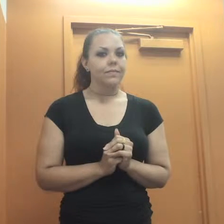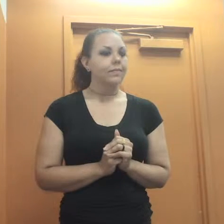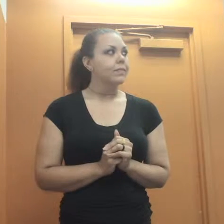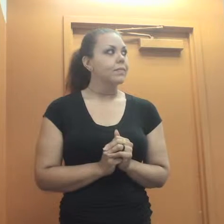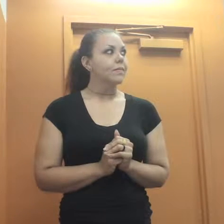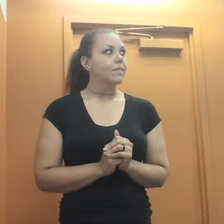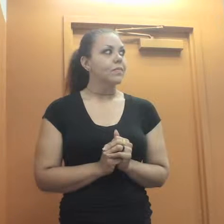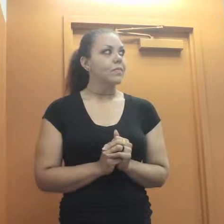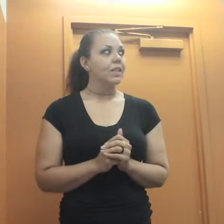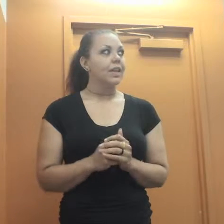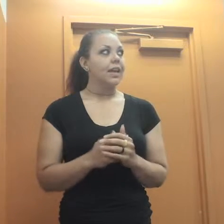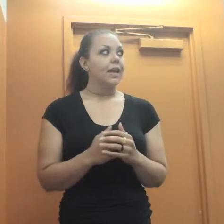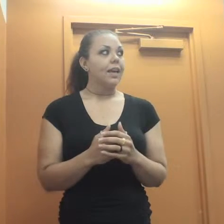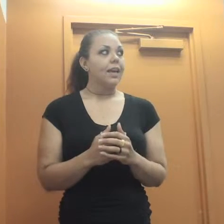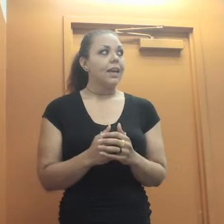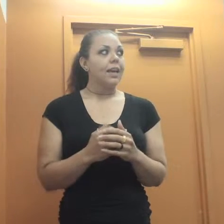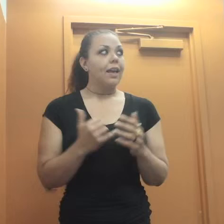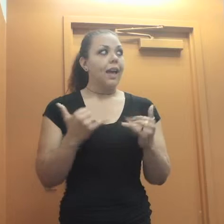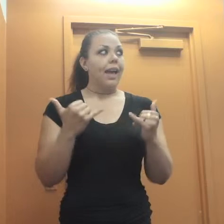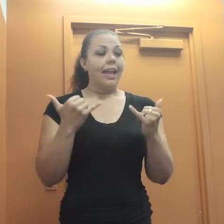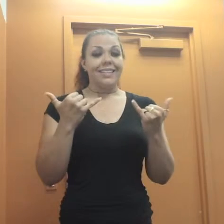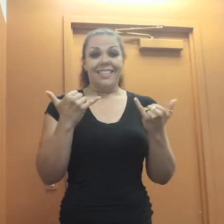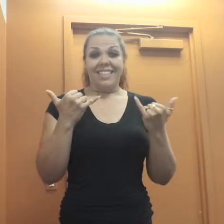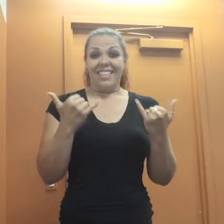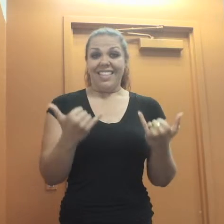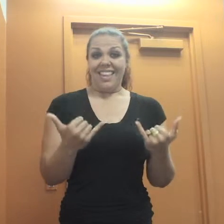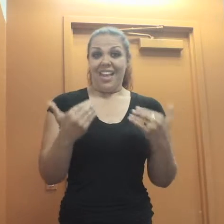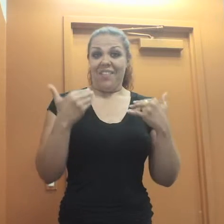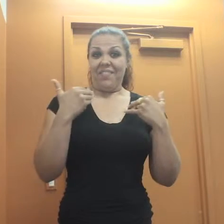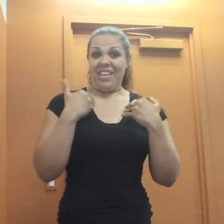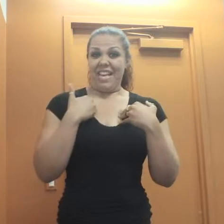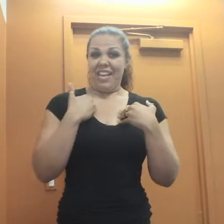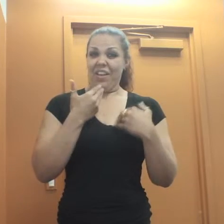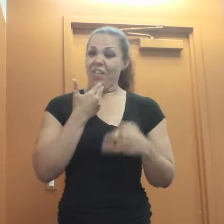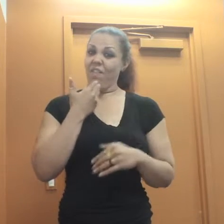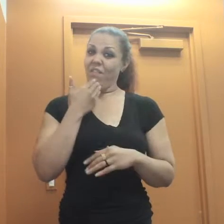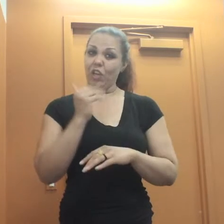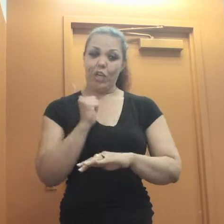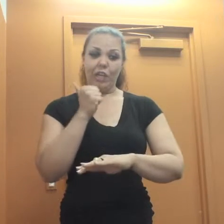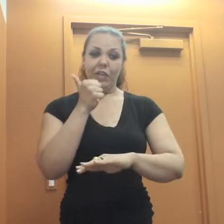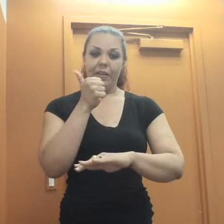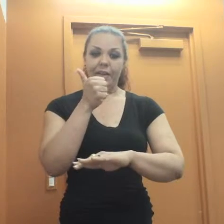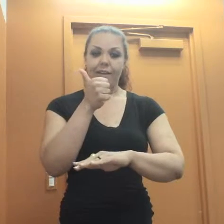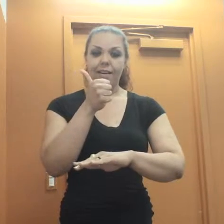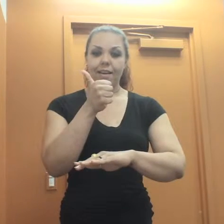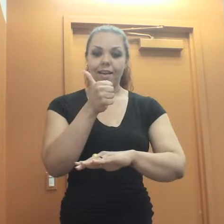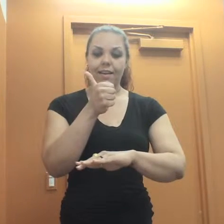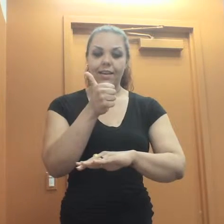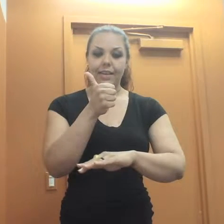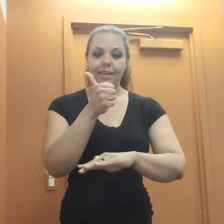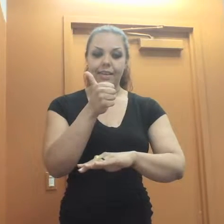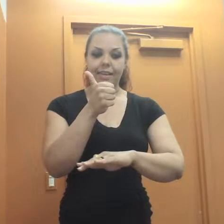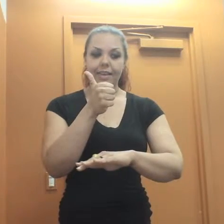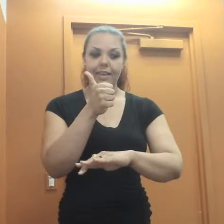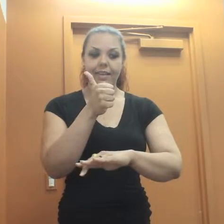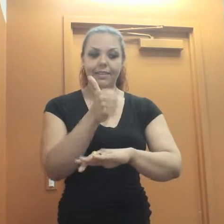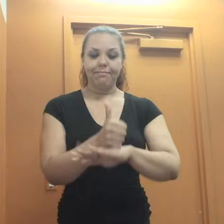Now that we have what I call a good fundamental understanding of chemical equilibrium, we are in a position to learn how